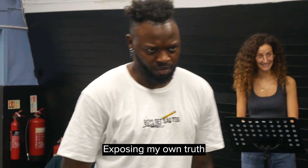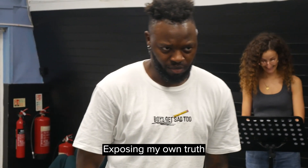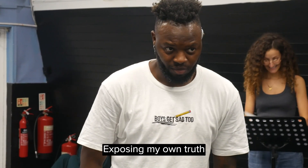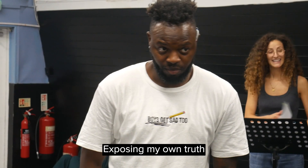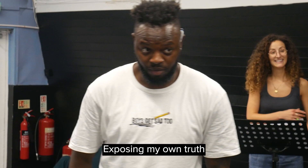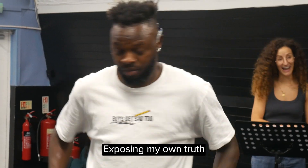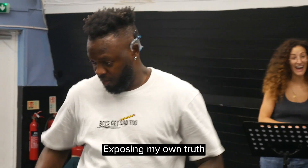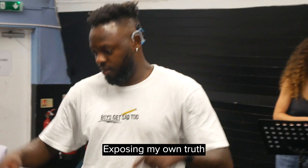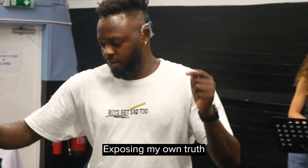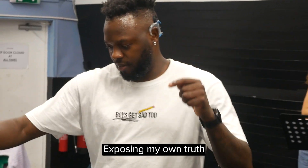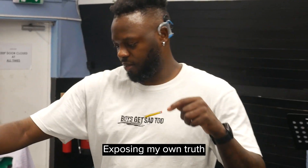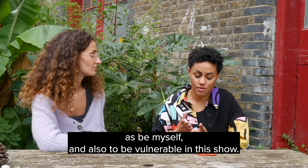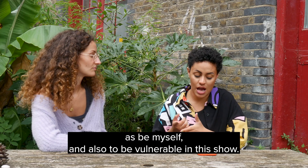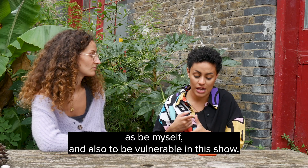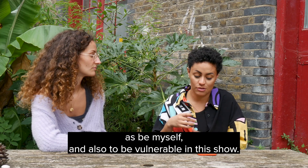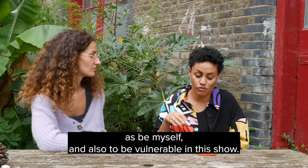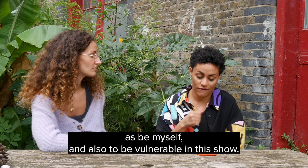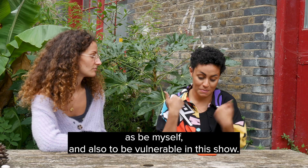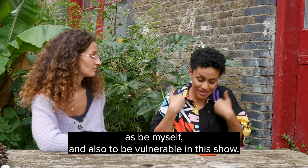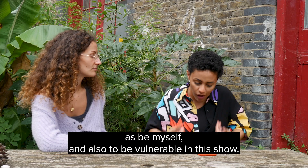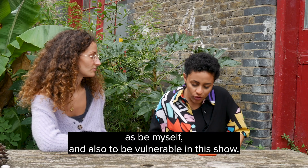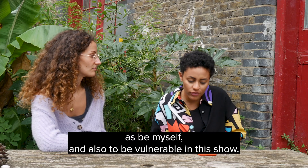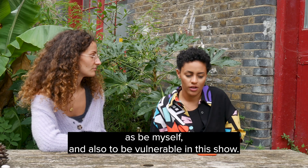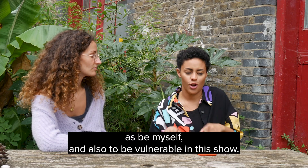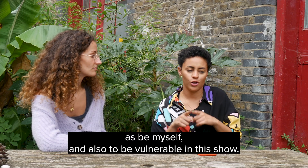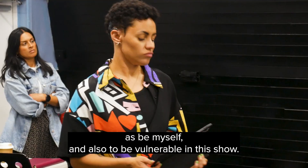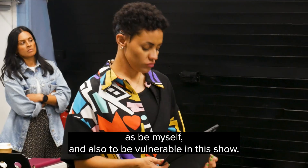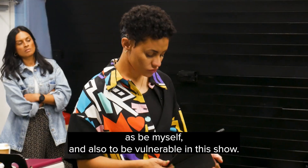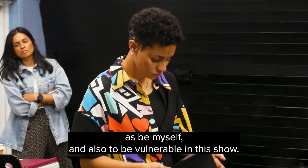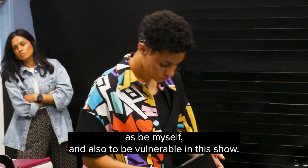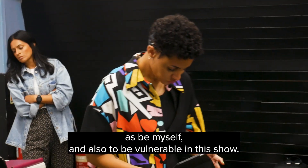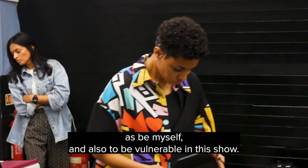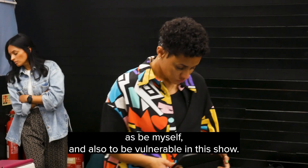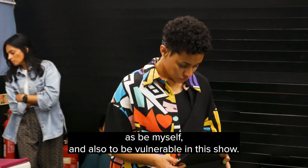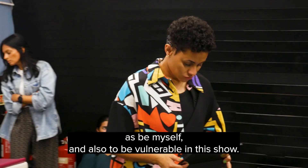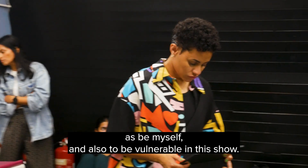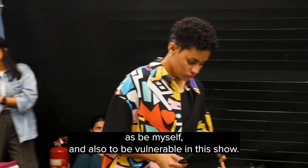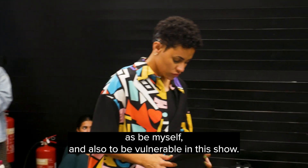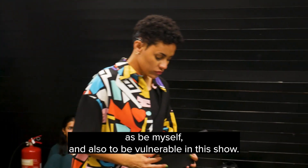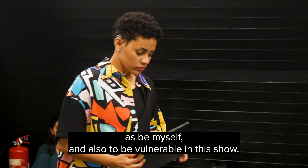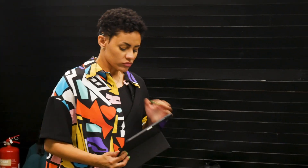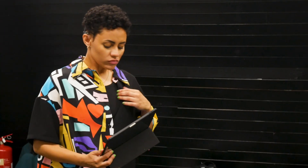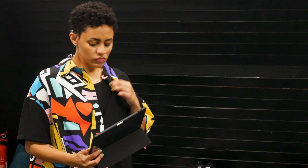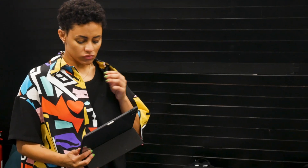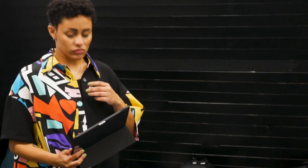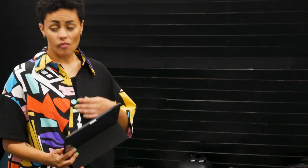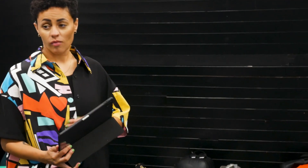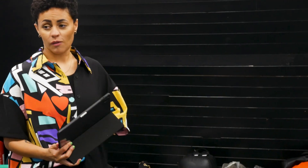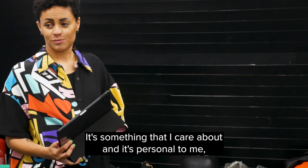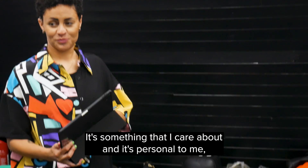Exposing my untruth as wrapping myself and also to be vulnerable in this show, it's something that I